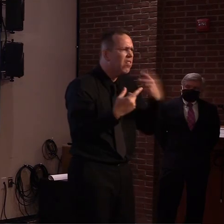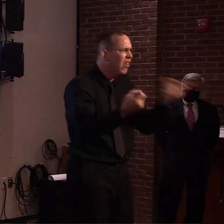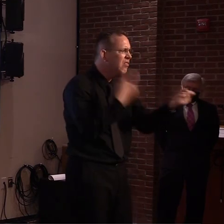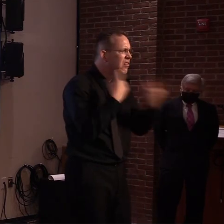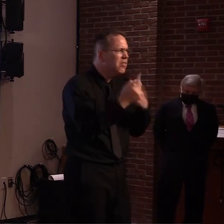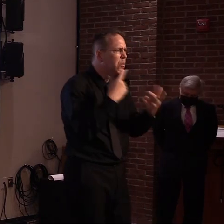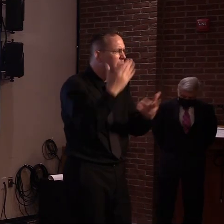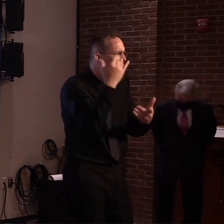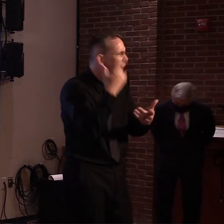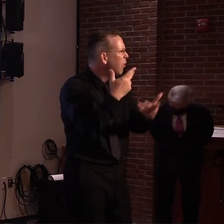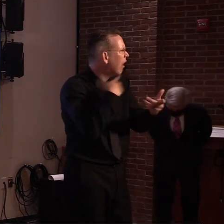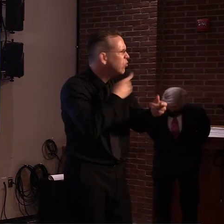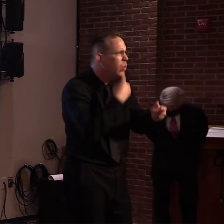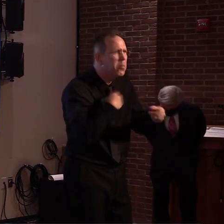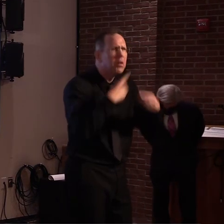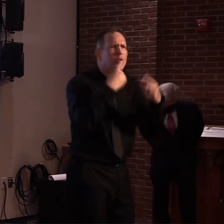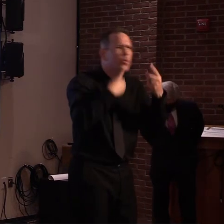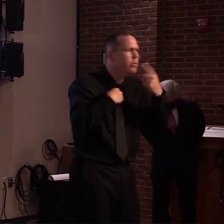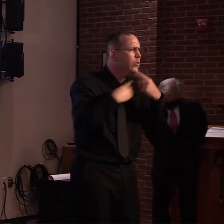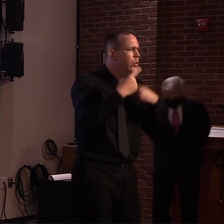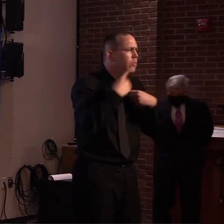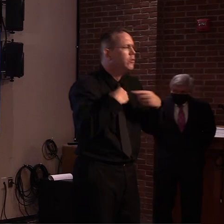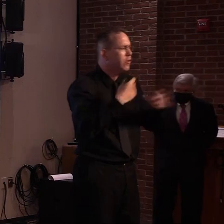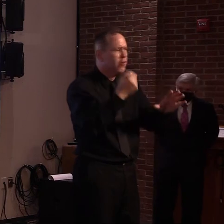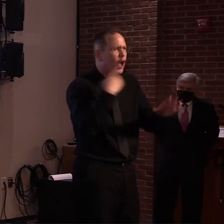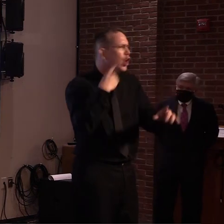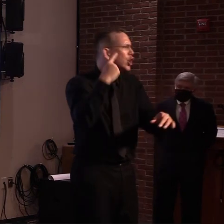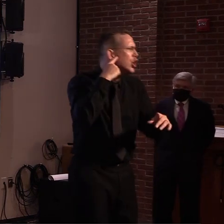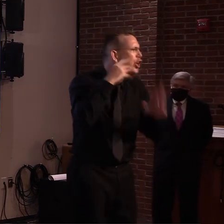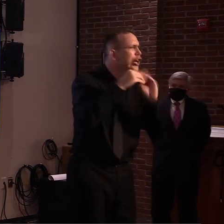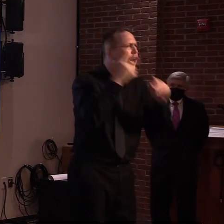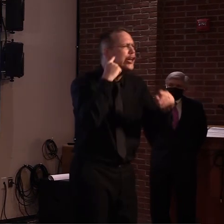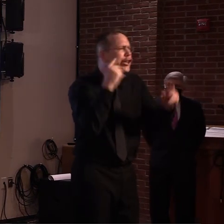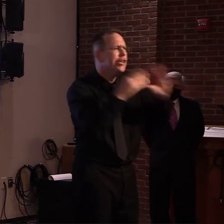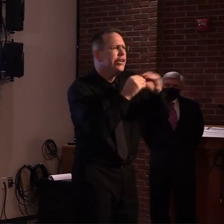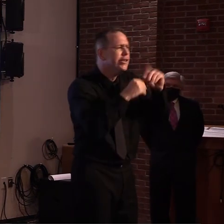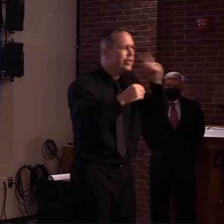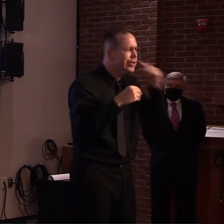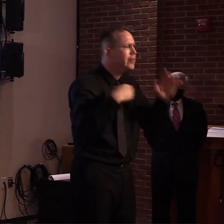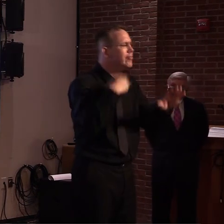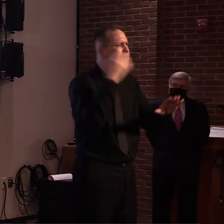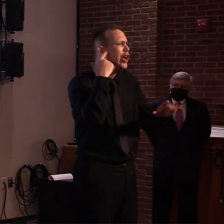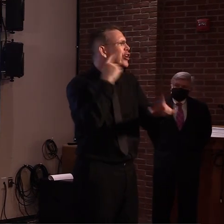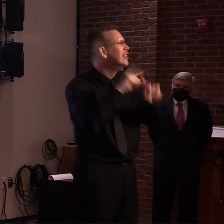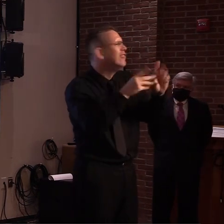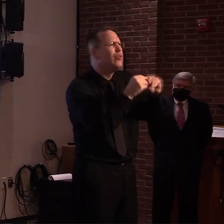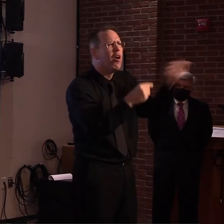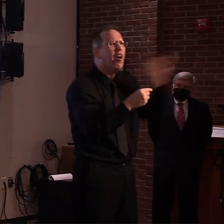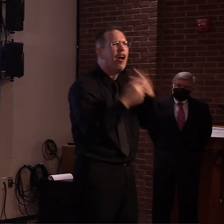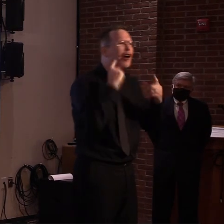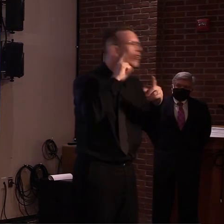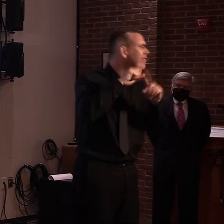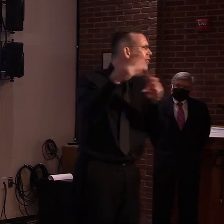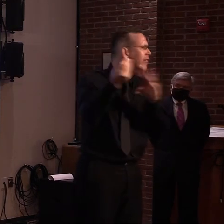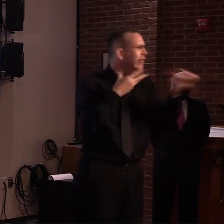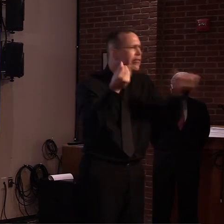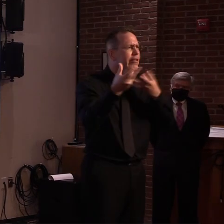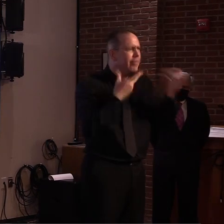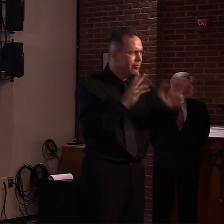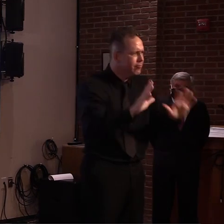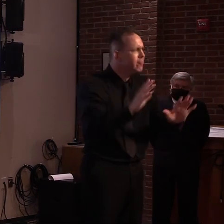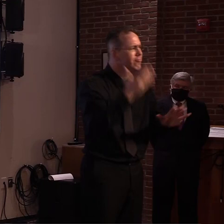seen something on a cable news channel there, and they're trying to sort of put it all together